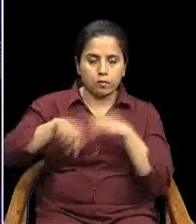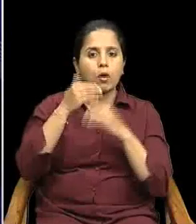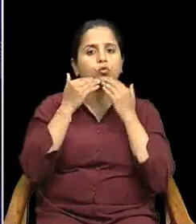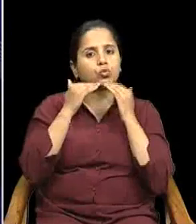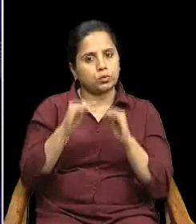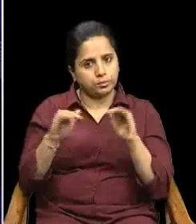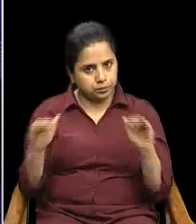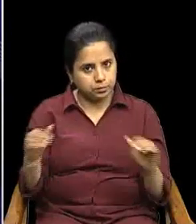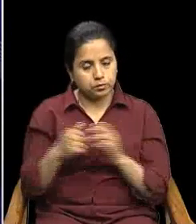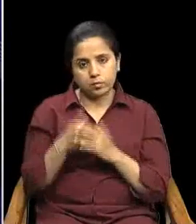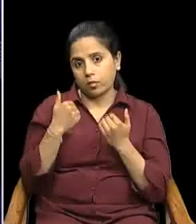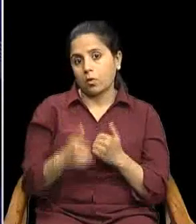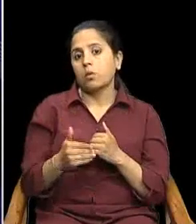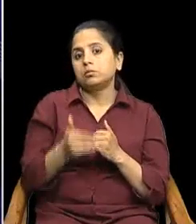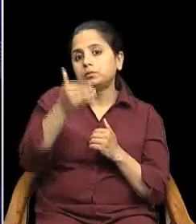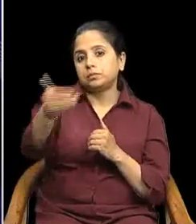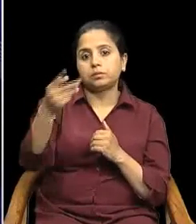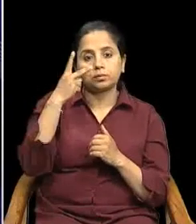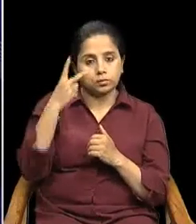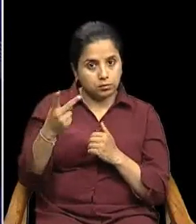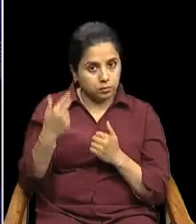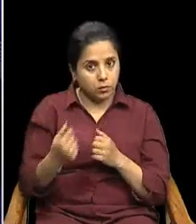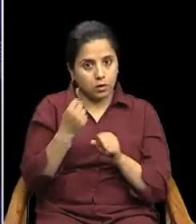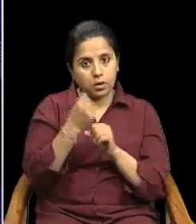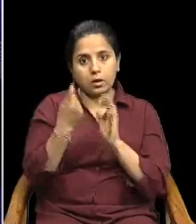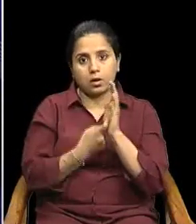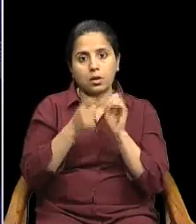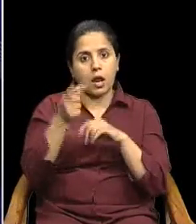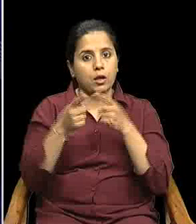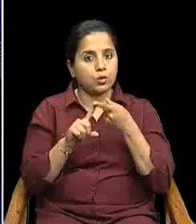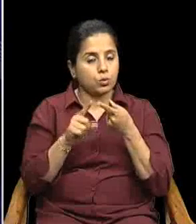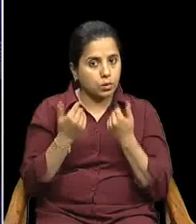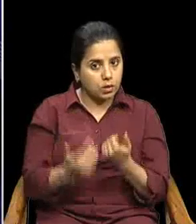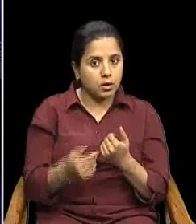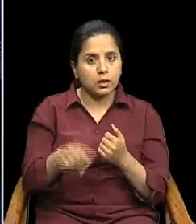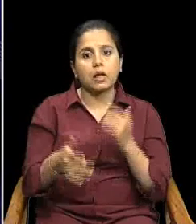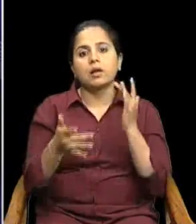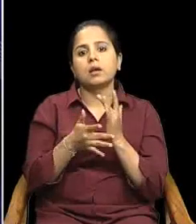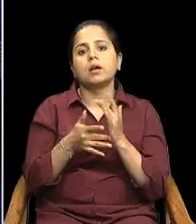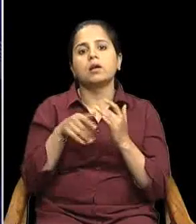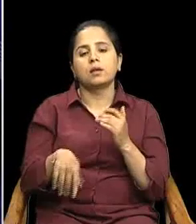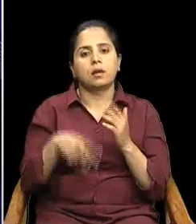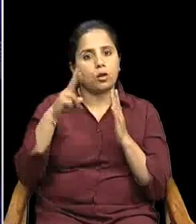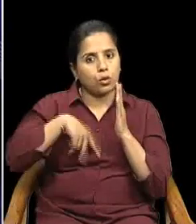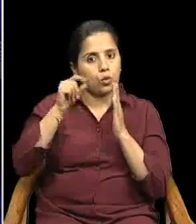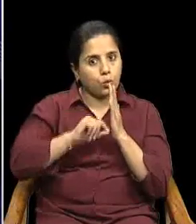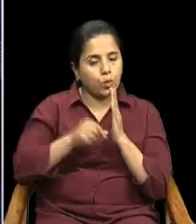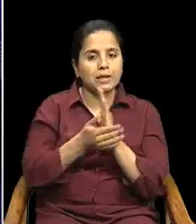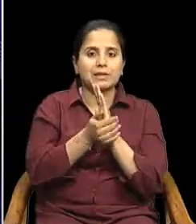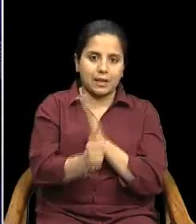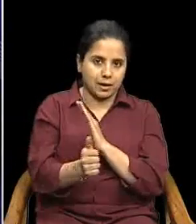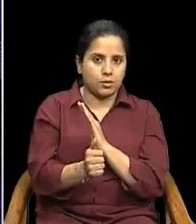students. Now let's move on to the next graduate attribute called digital literacy